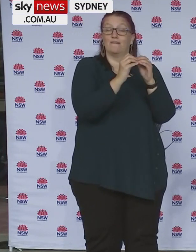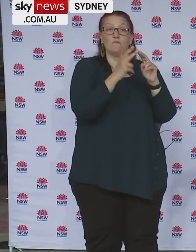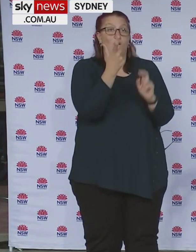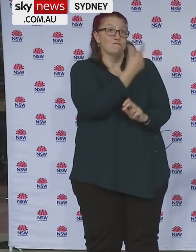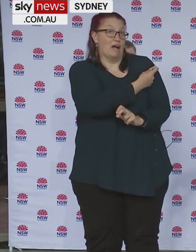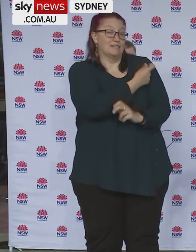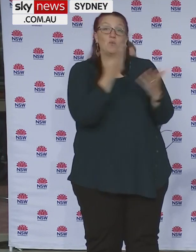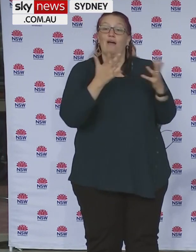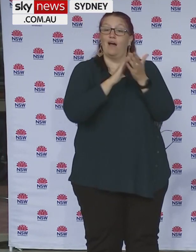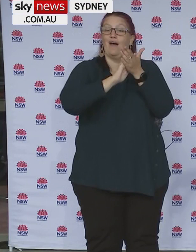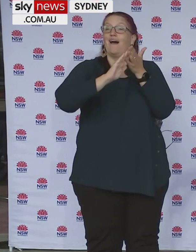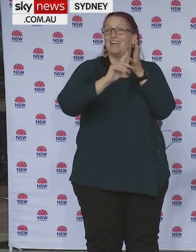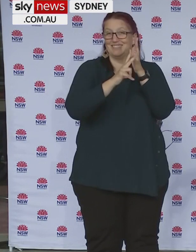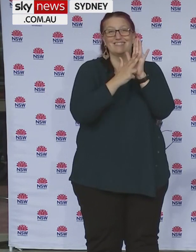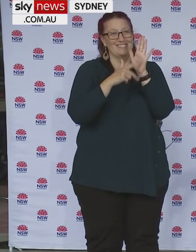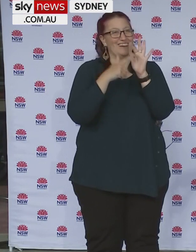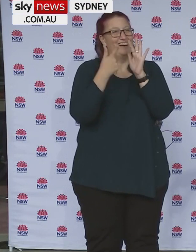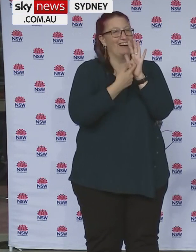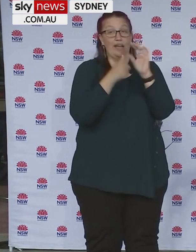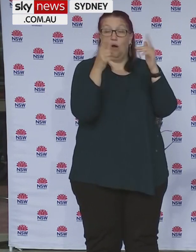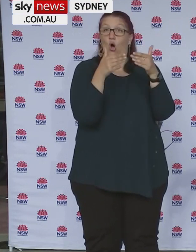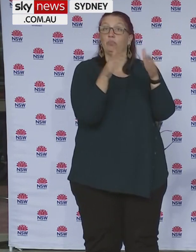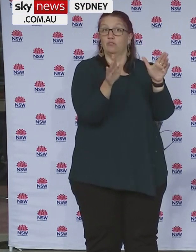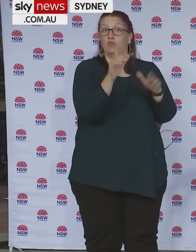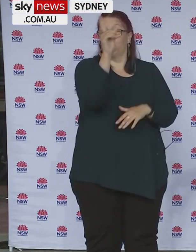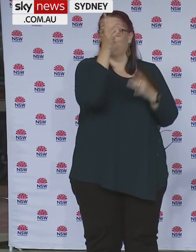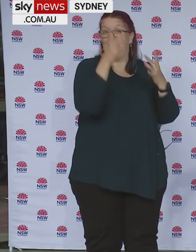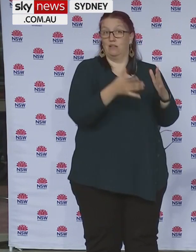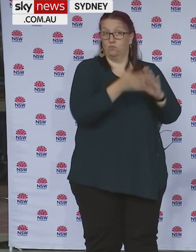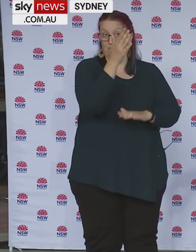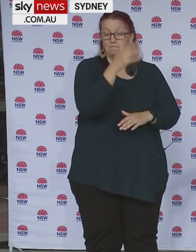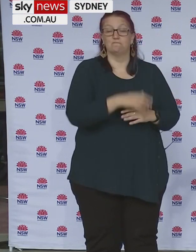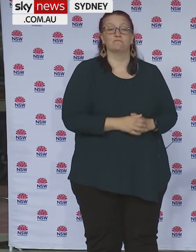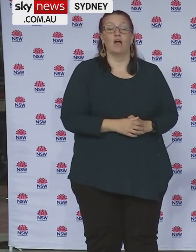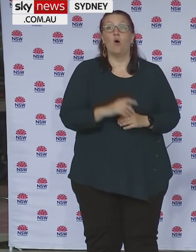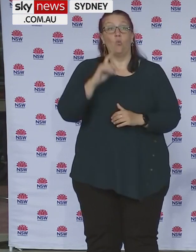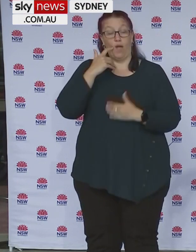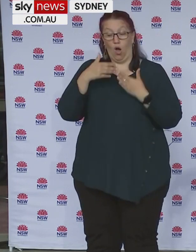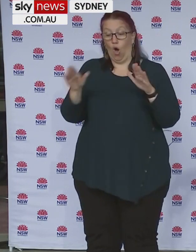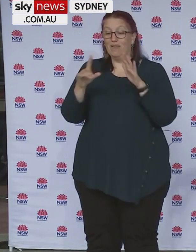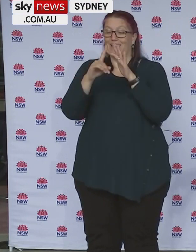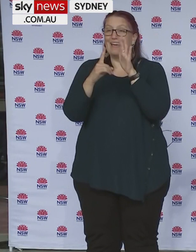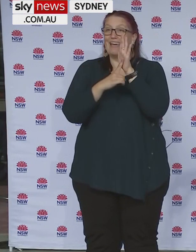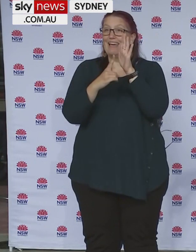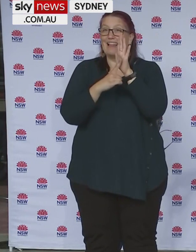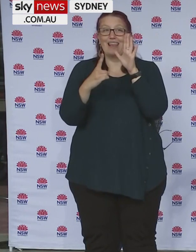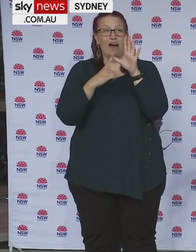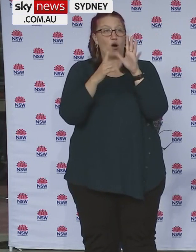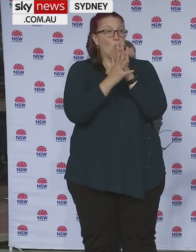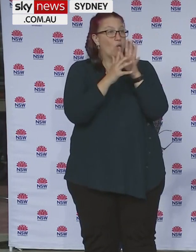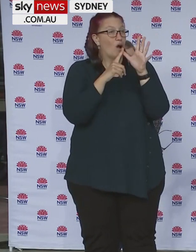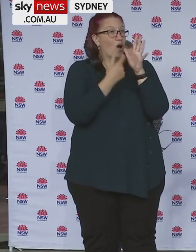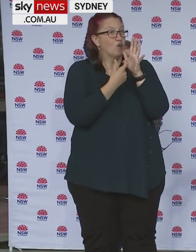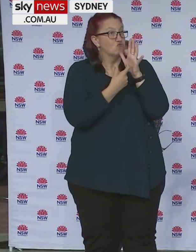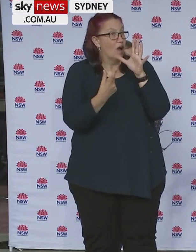Wales Government will also be opening up a mass vaccination centre in the Illawarra in Wollongong, but also one in southwest Sydney in